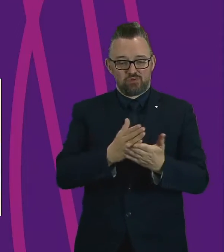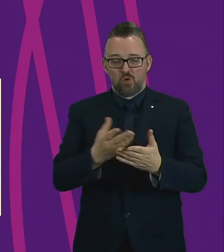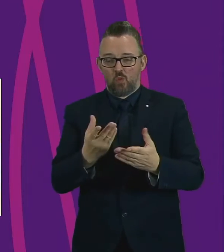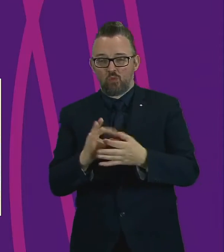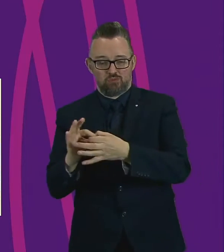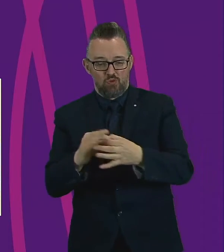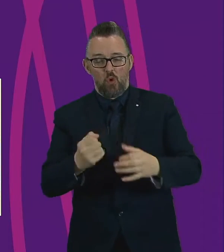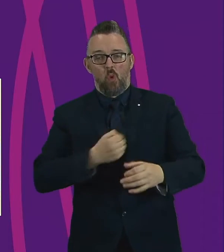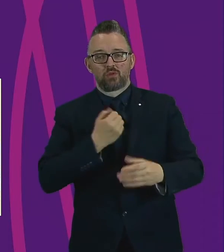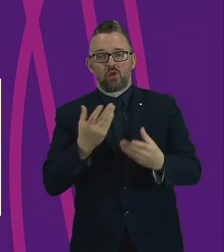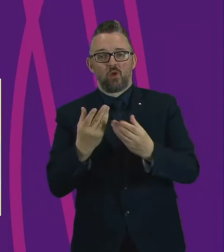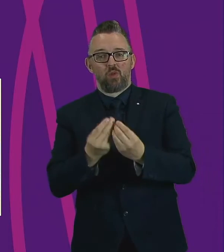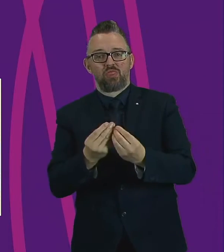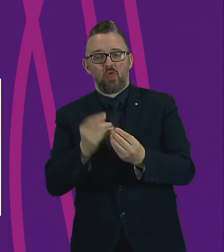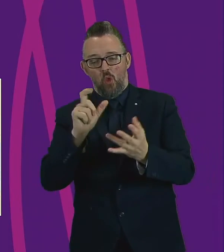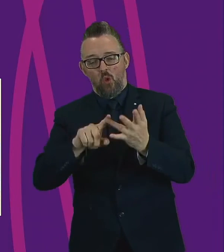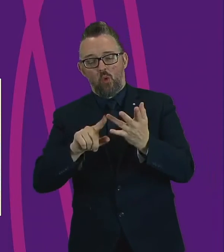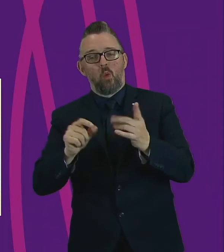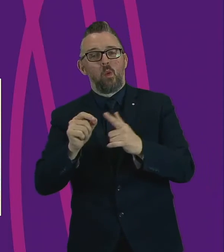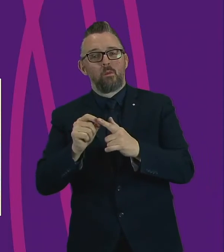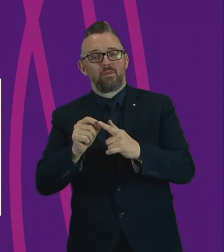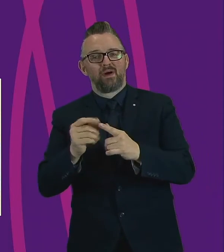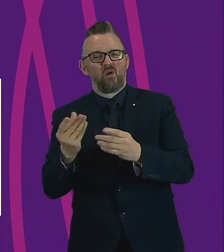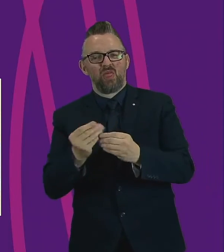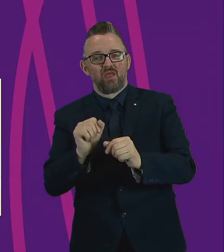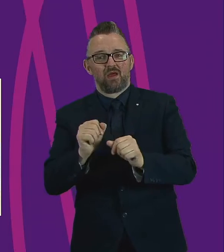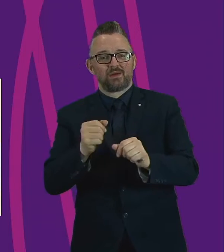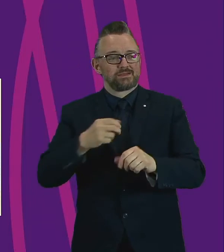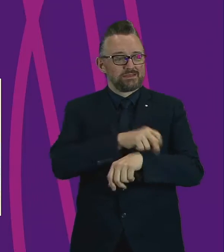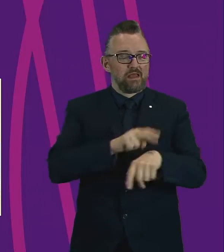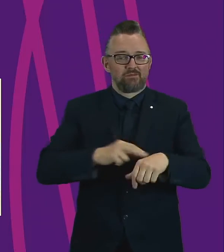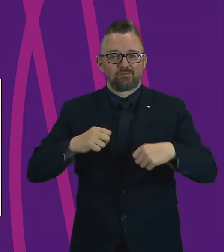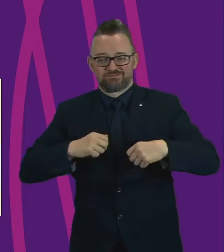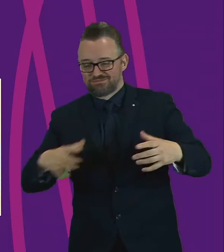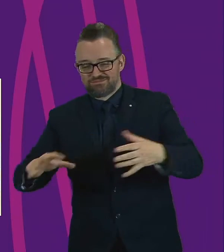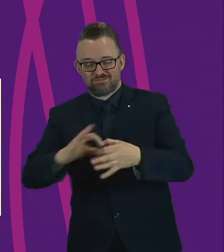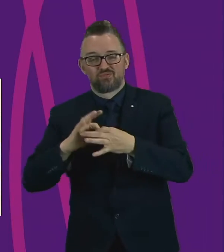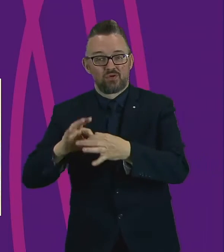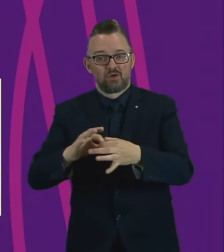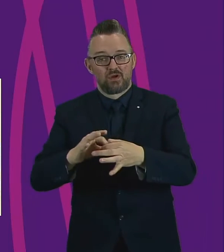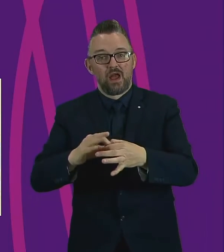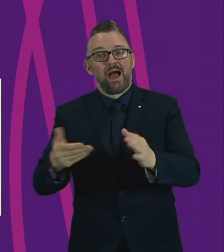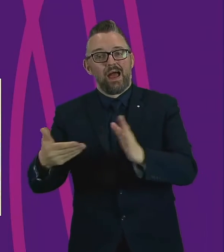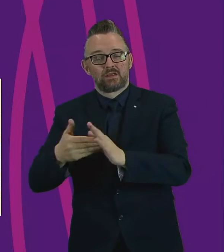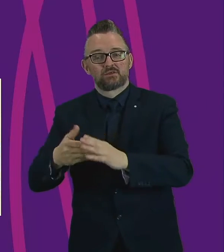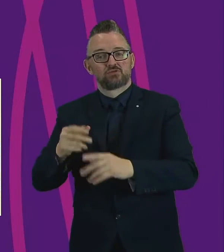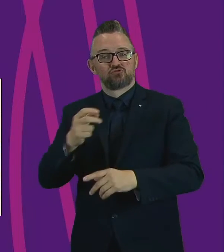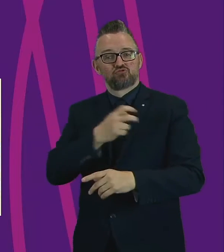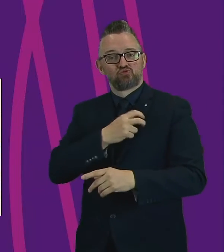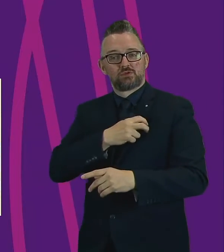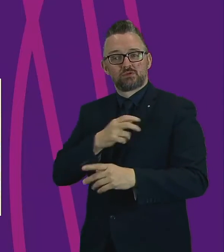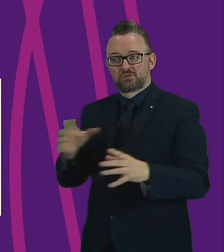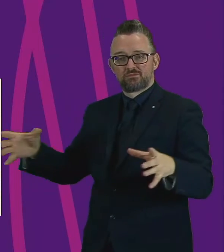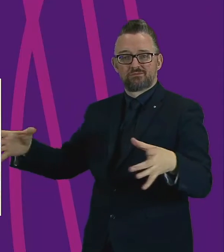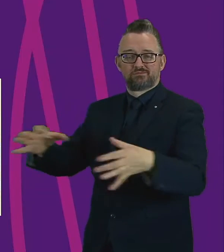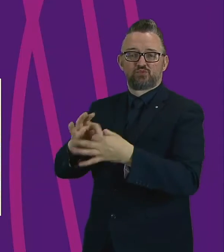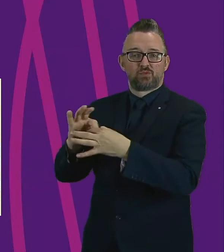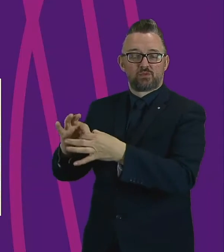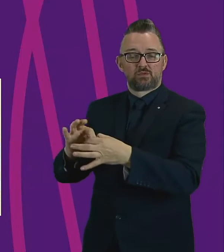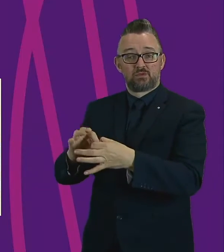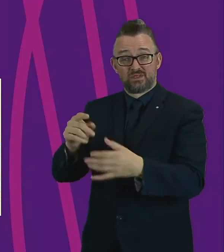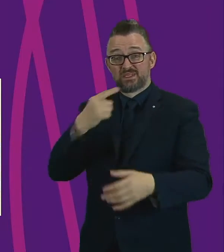we also know that the pandemic has shown the importance of strong trade unions. It has shown that people want